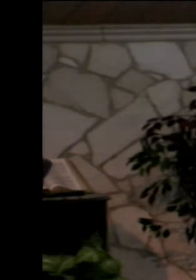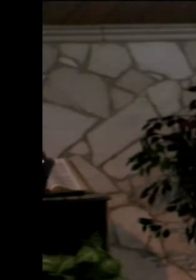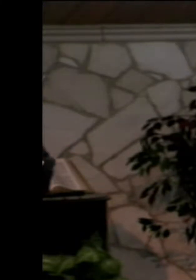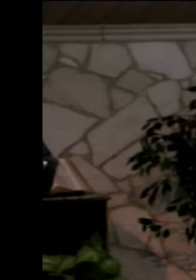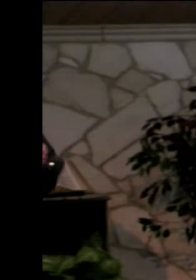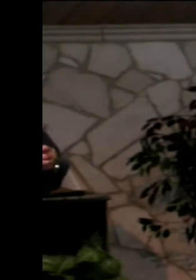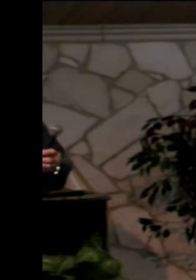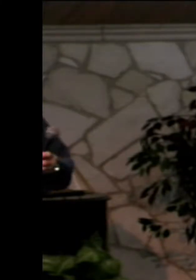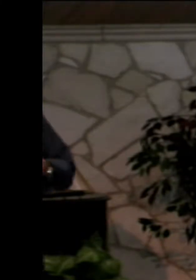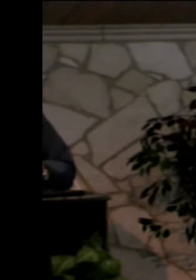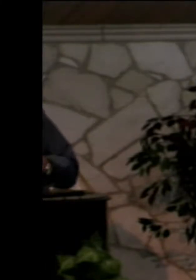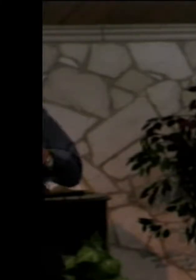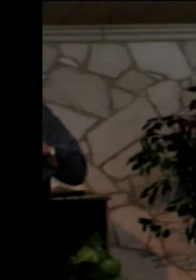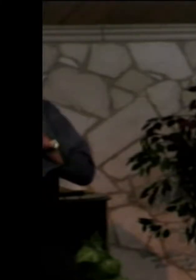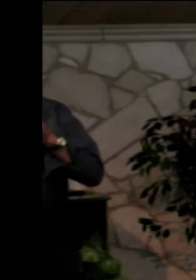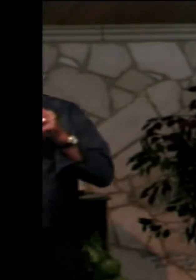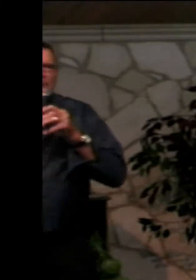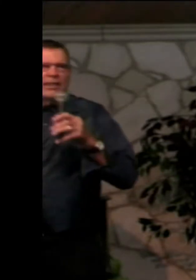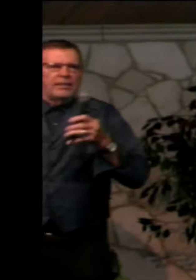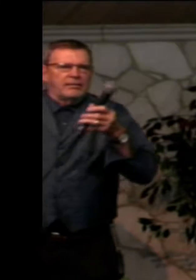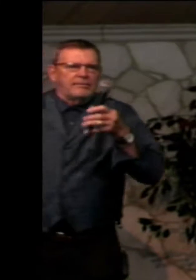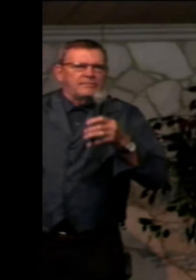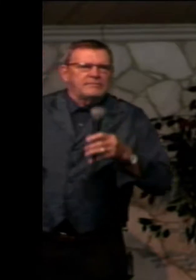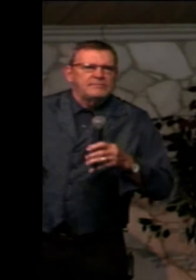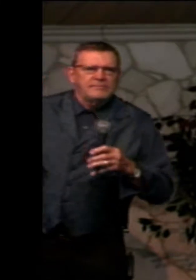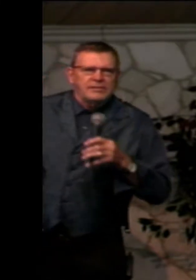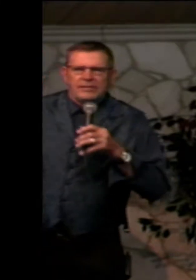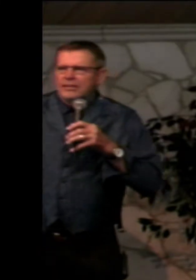Who else? Blake? Turn this mic on, Blake.